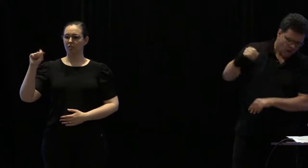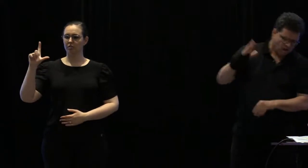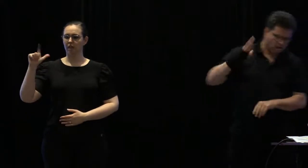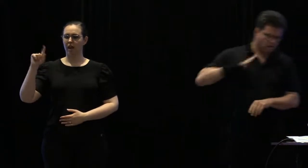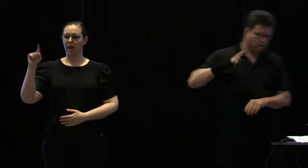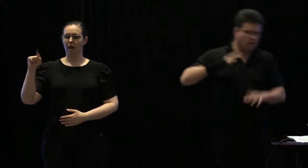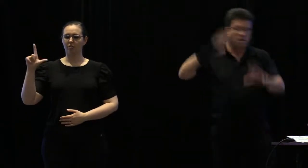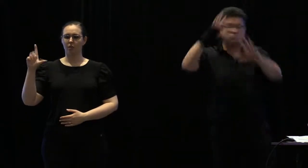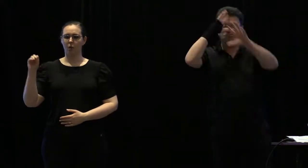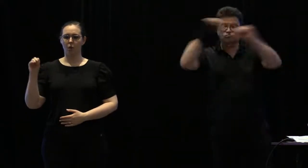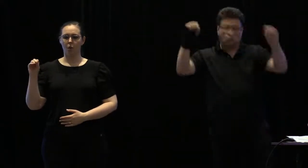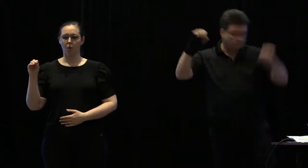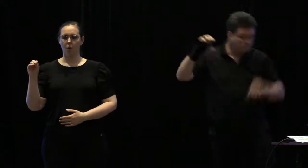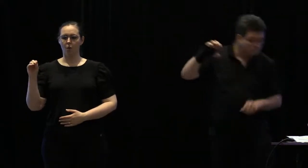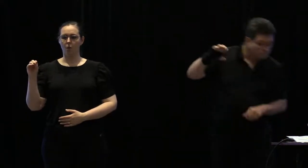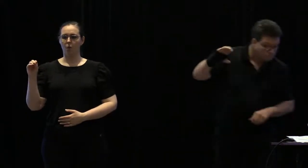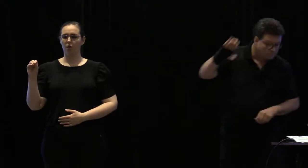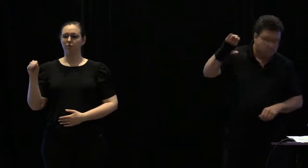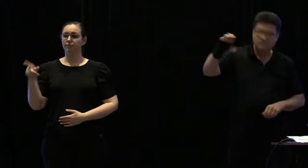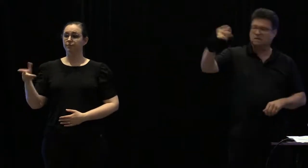a founding member